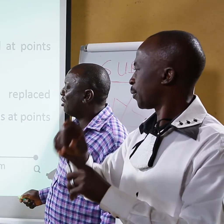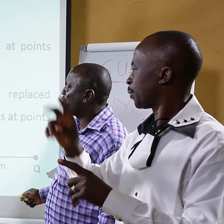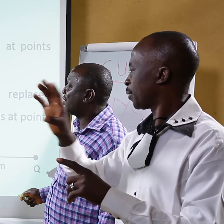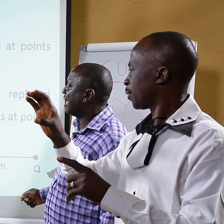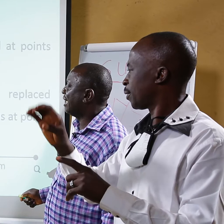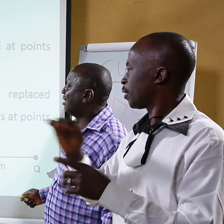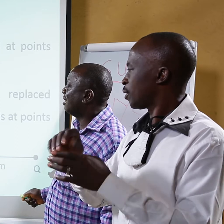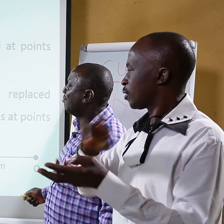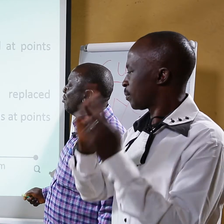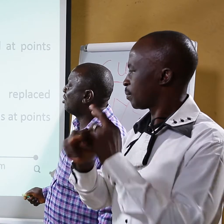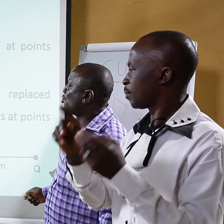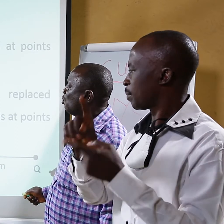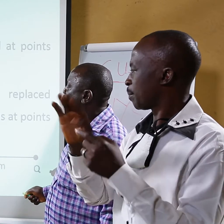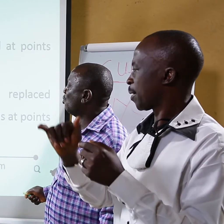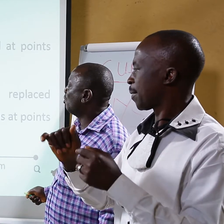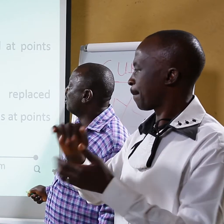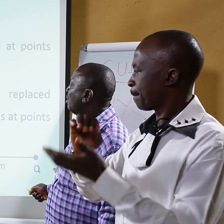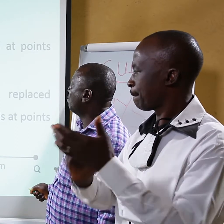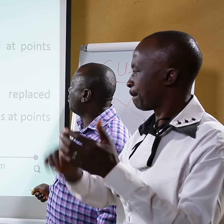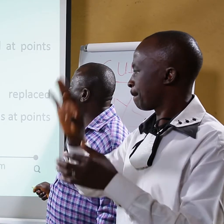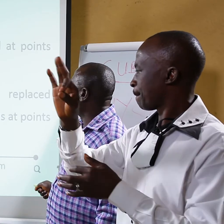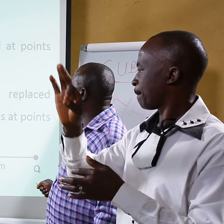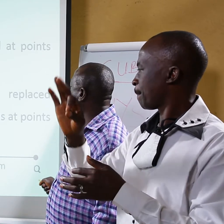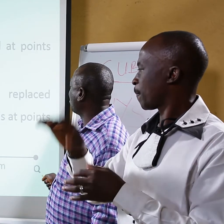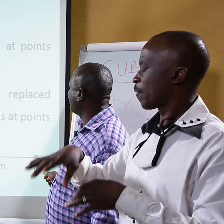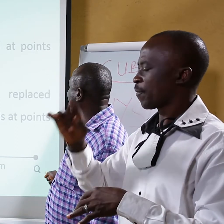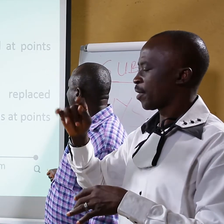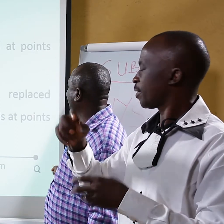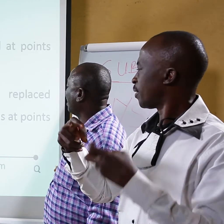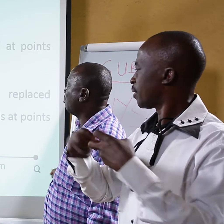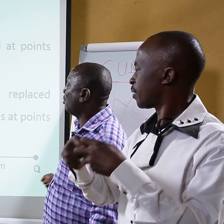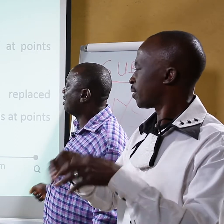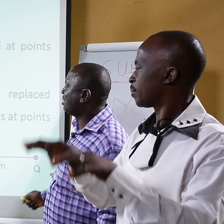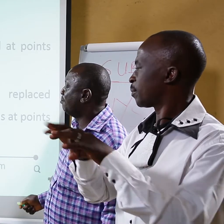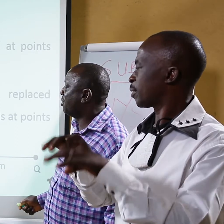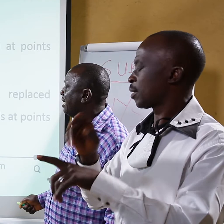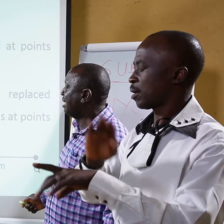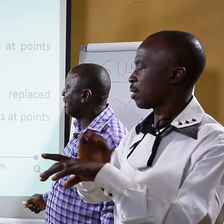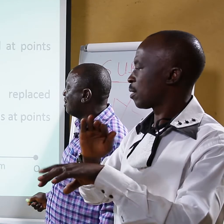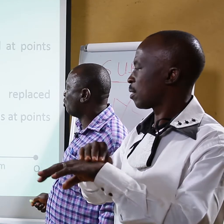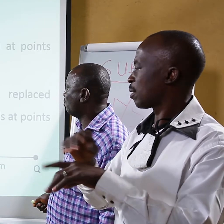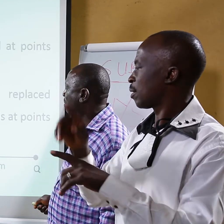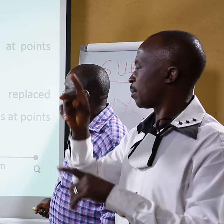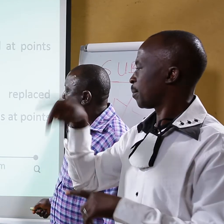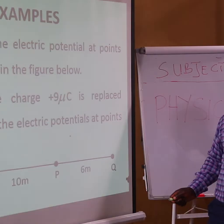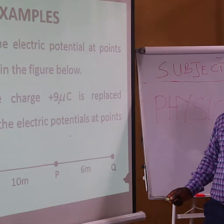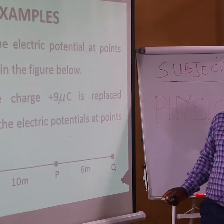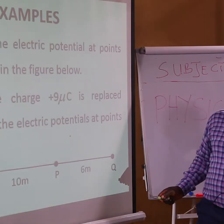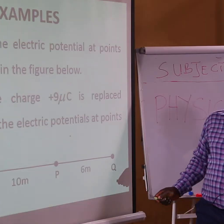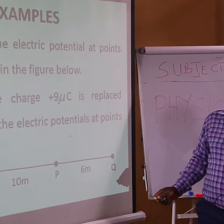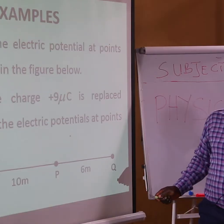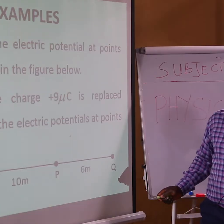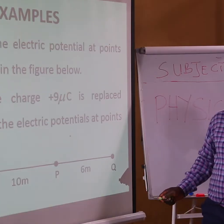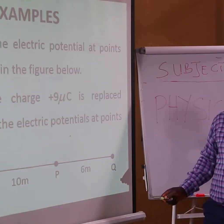by minus 9 microcoulomb. Find the electric potential at points P and Q. Now we